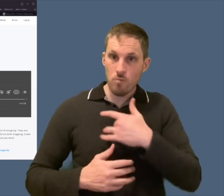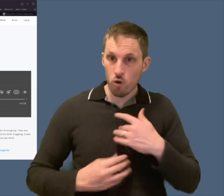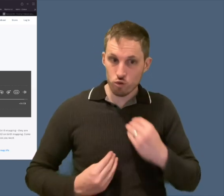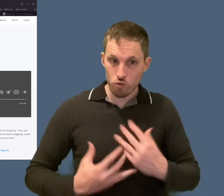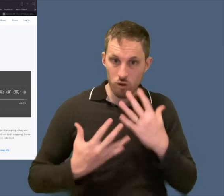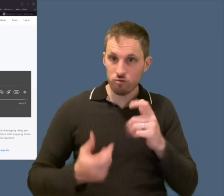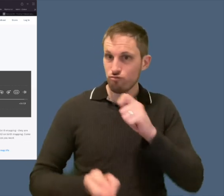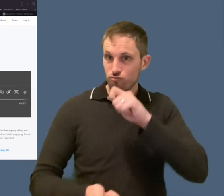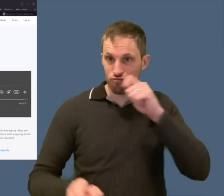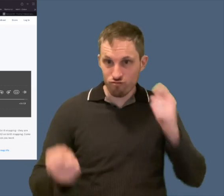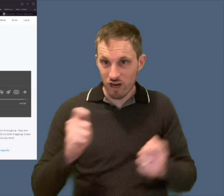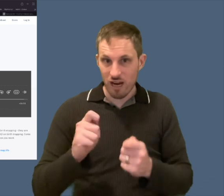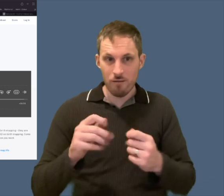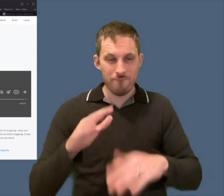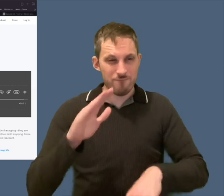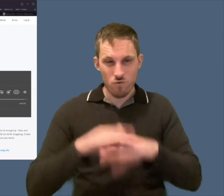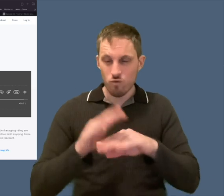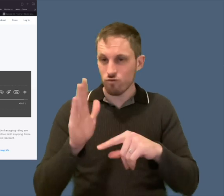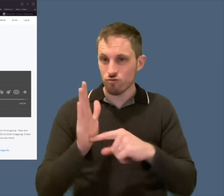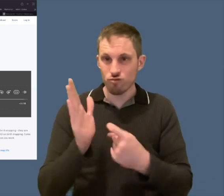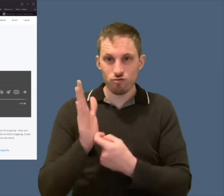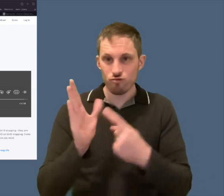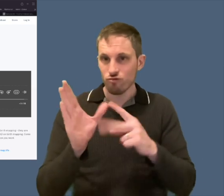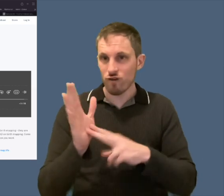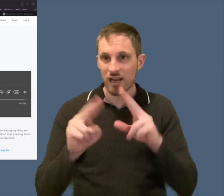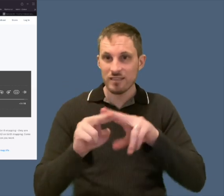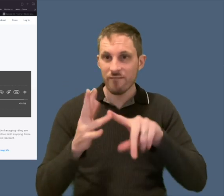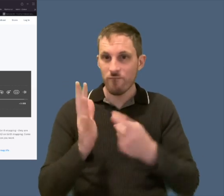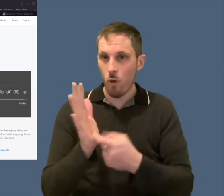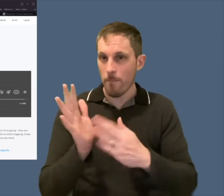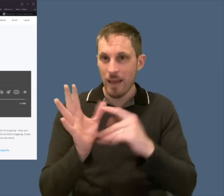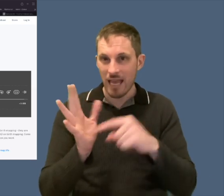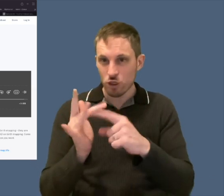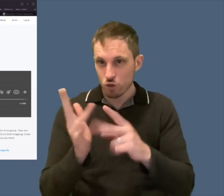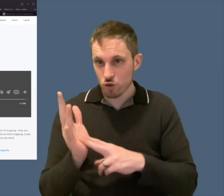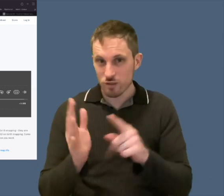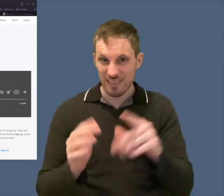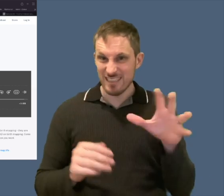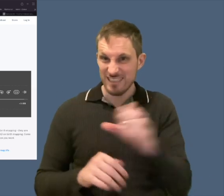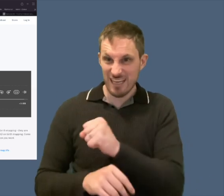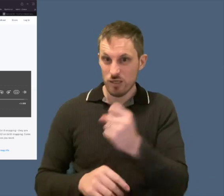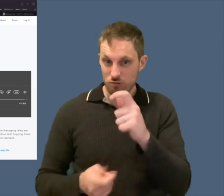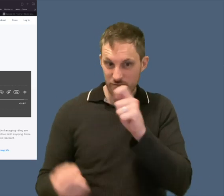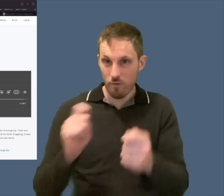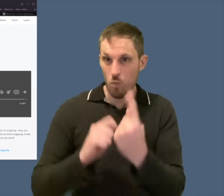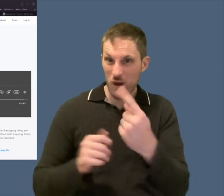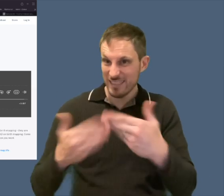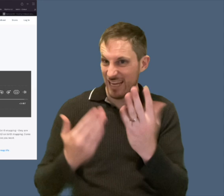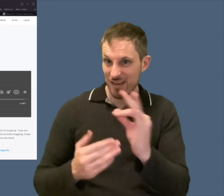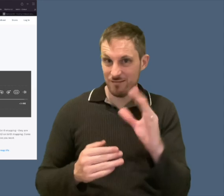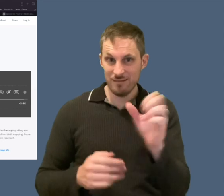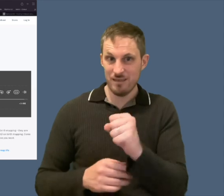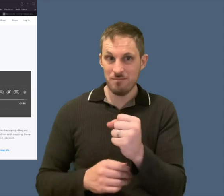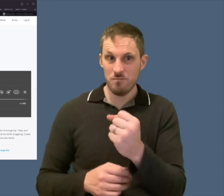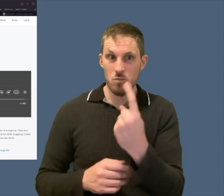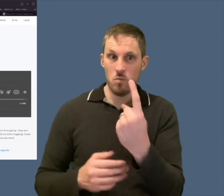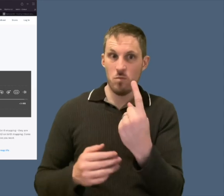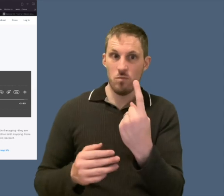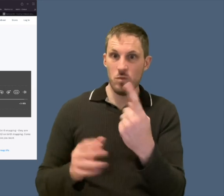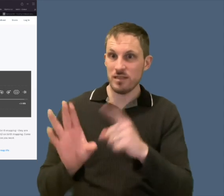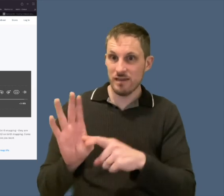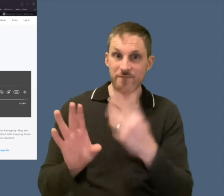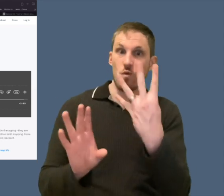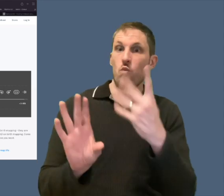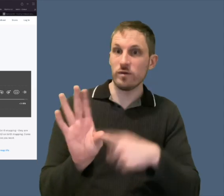which is incredible. And it takes more than one day. It's a year, 4 years of your life that